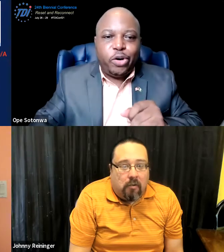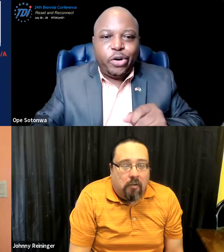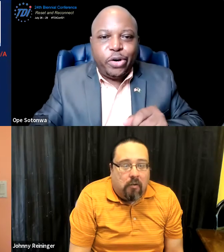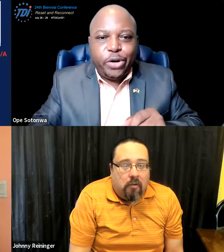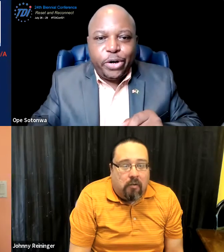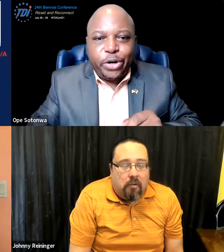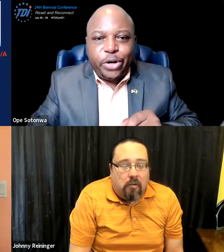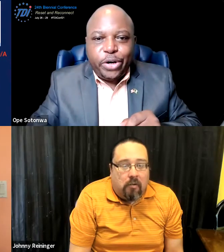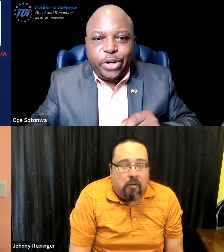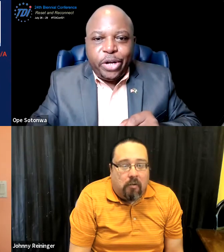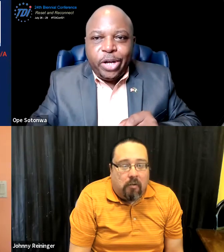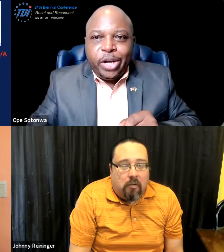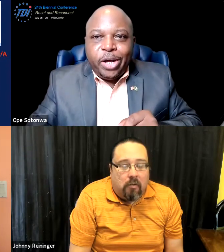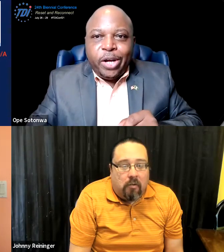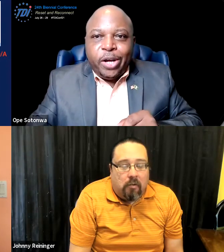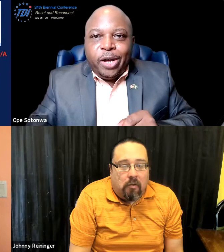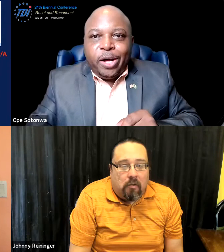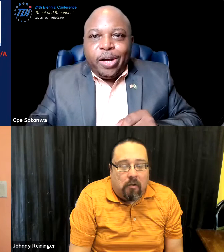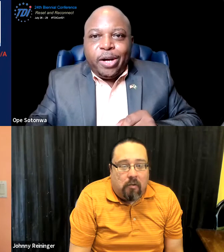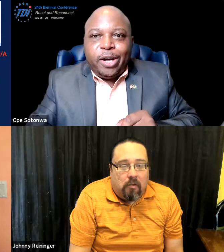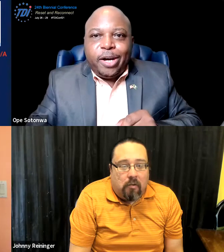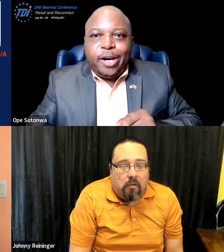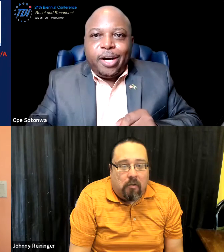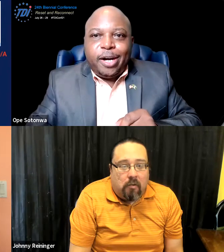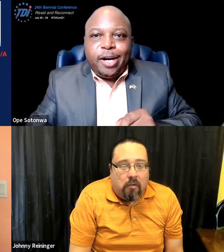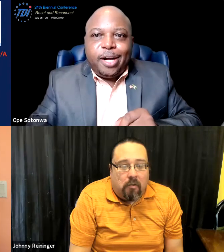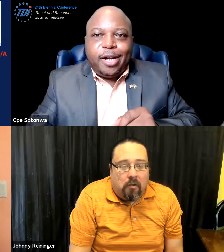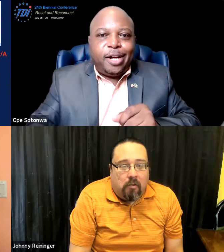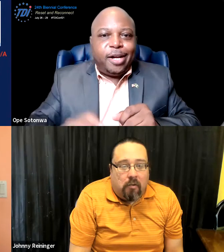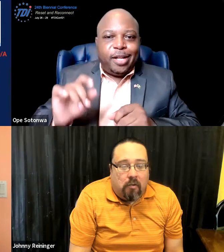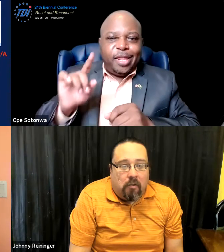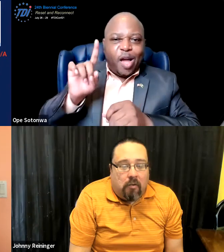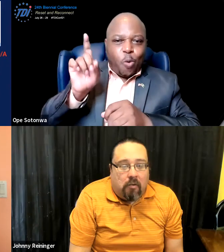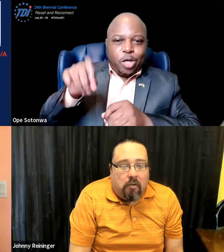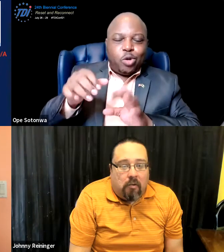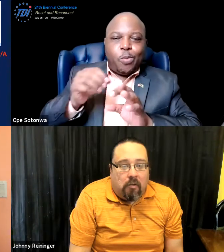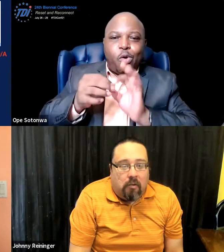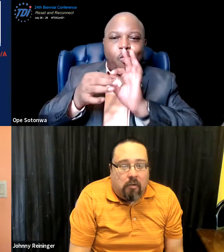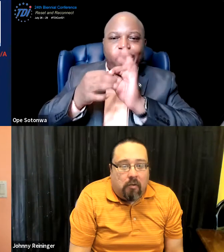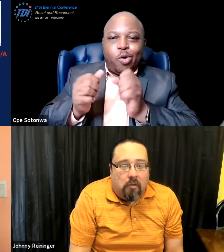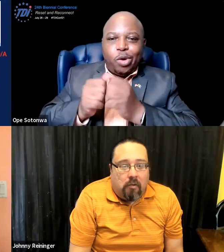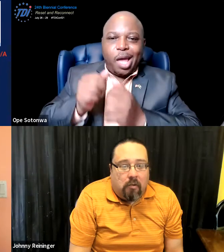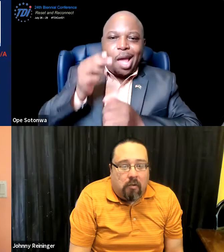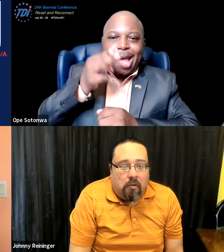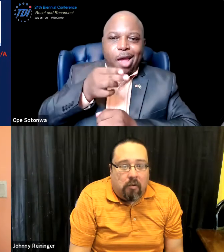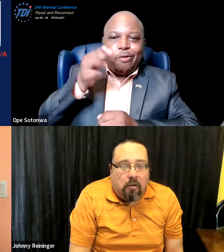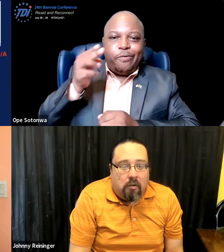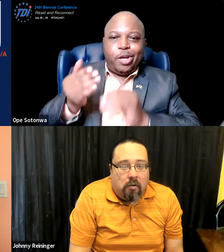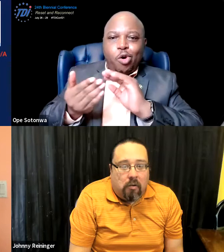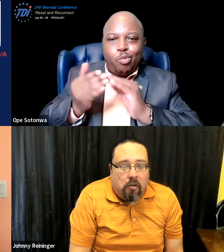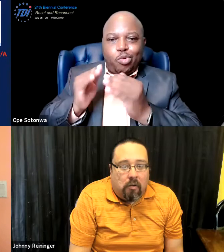There's just so many different needs of deaf people on that range, and it's not all the same.